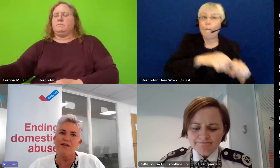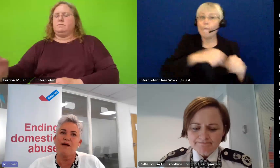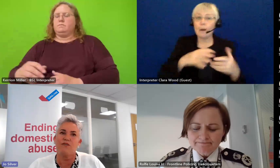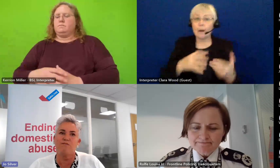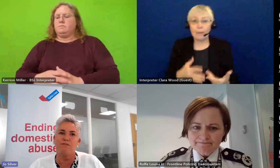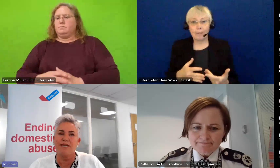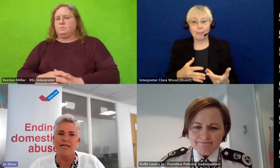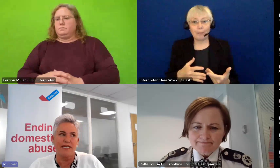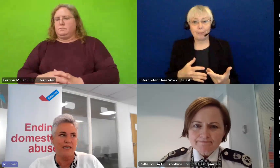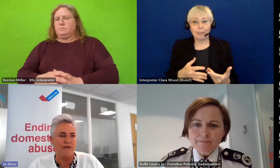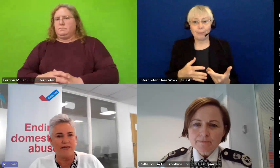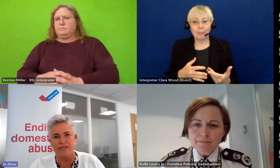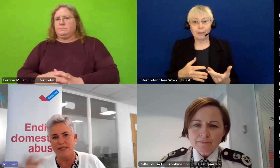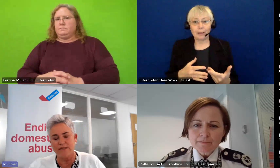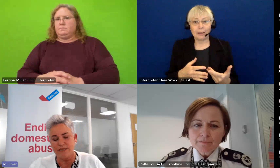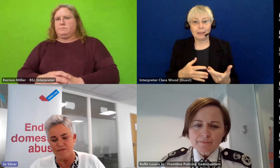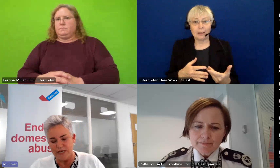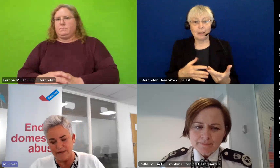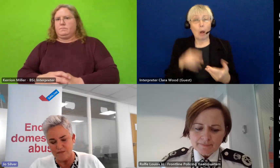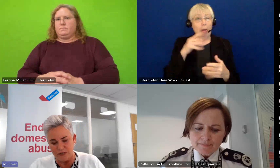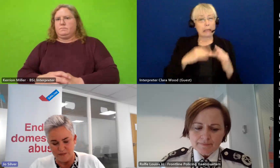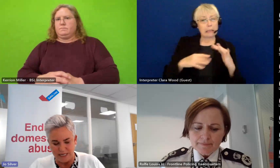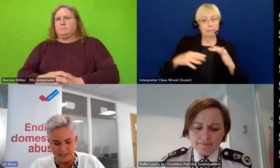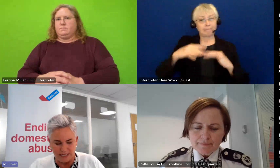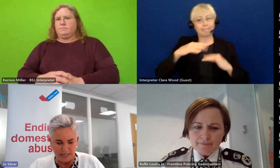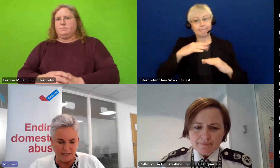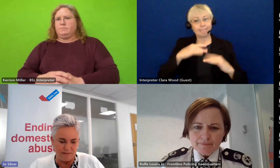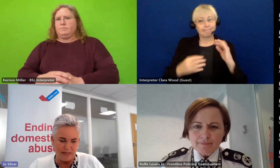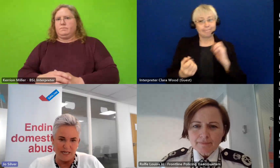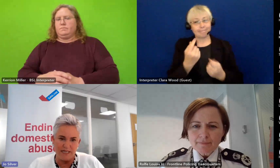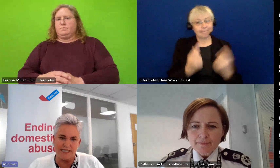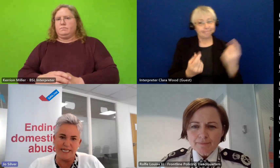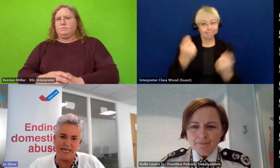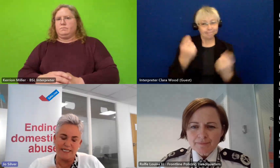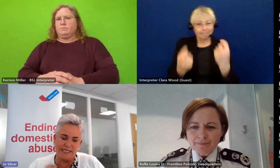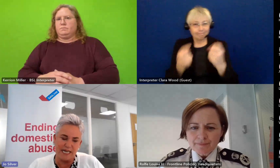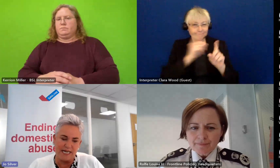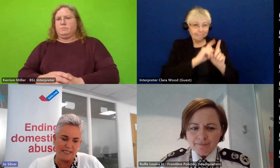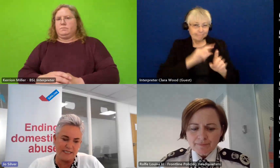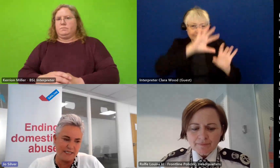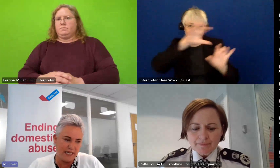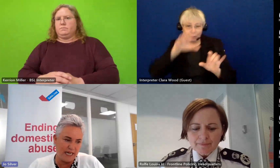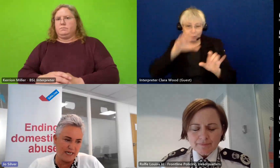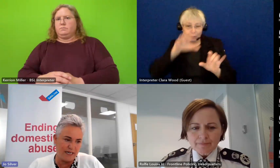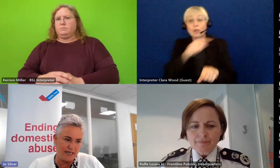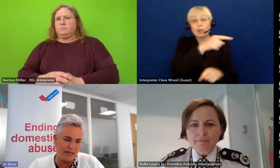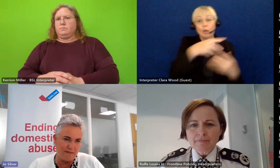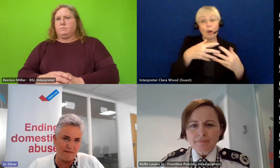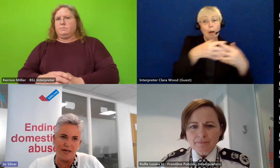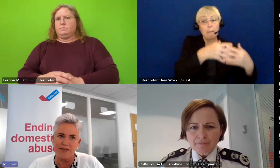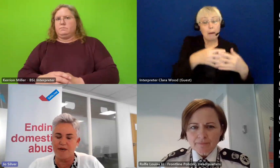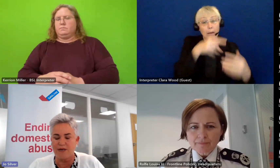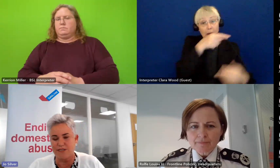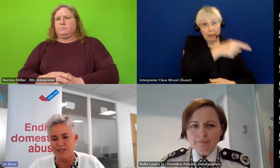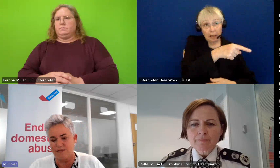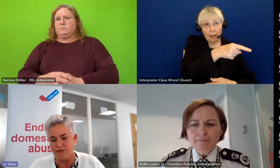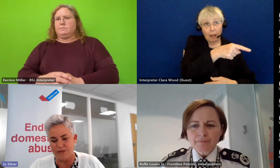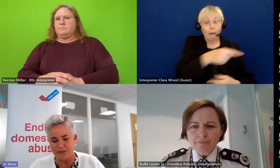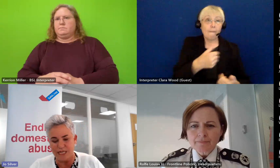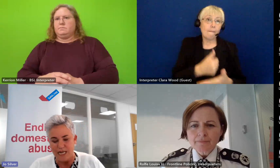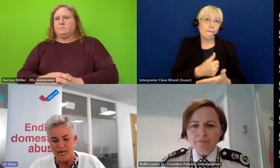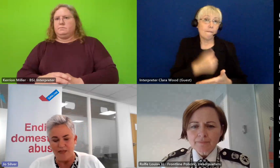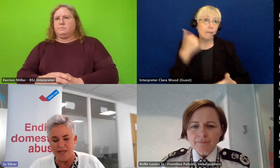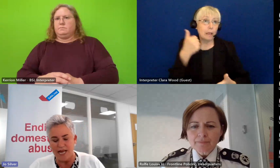So all of that was bubbling around, and there was some brilliant work being done in the States and in other parts